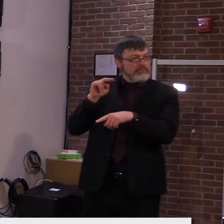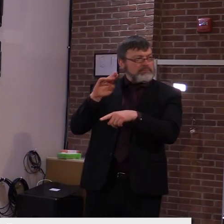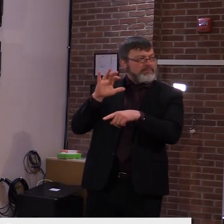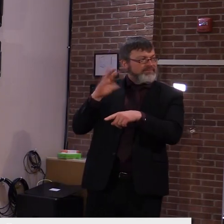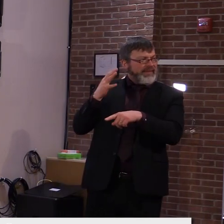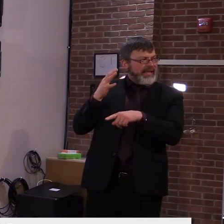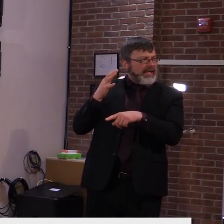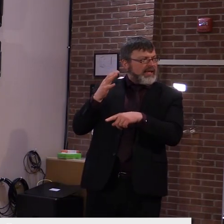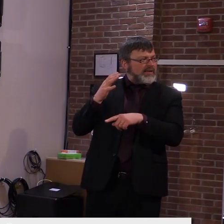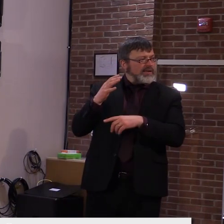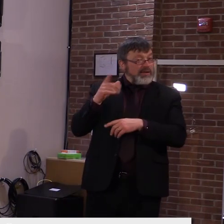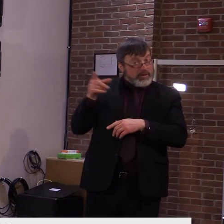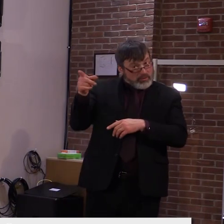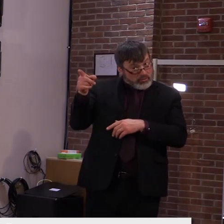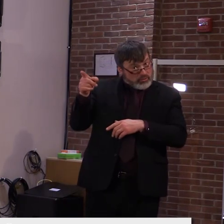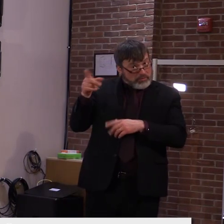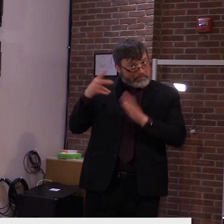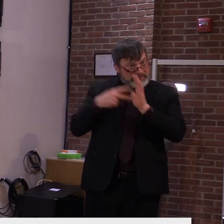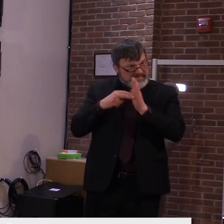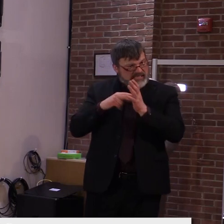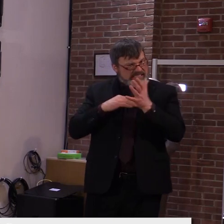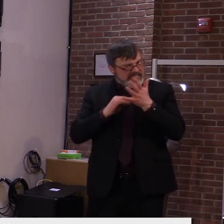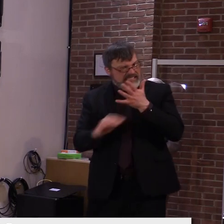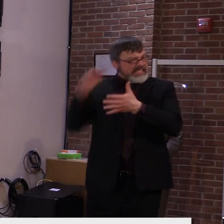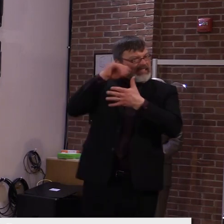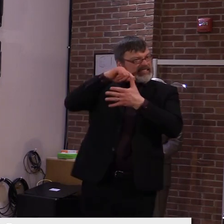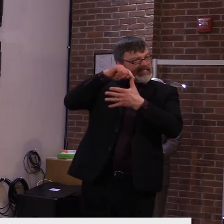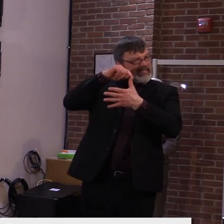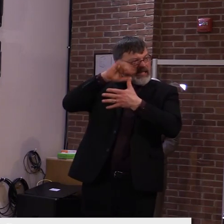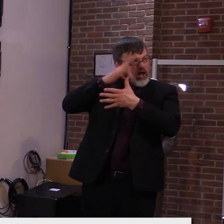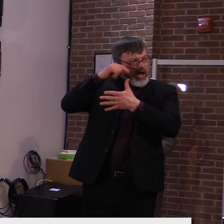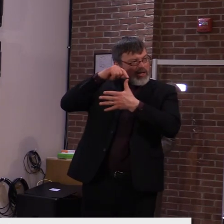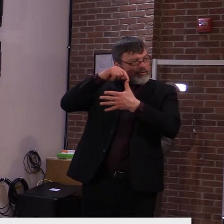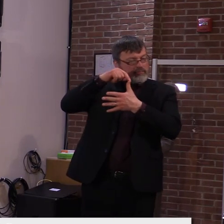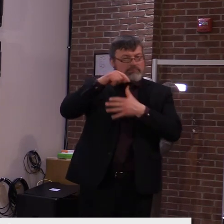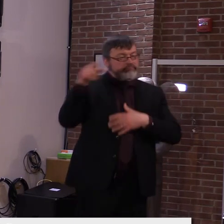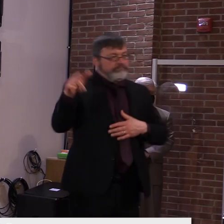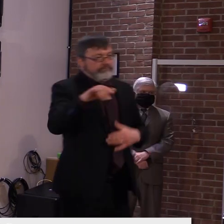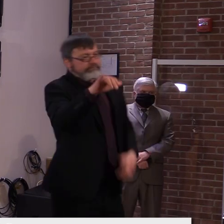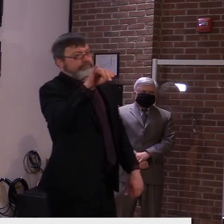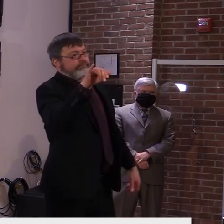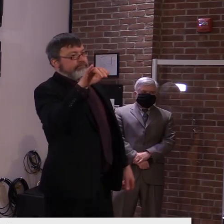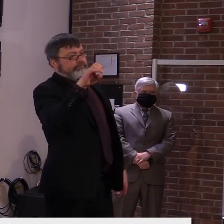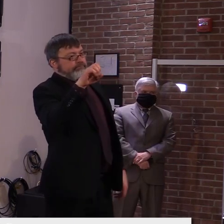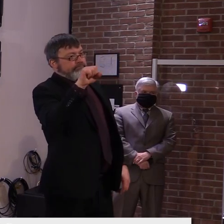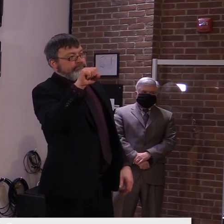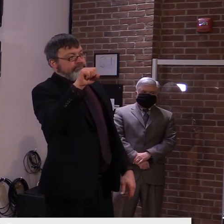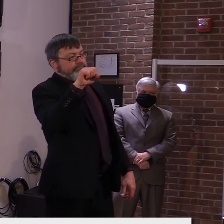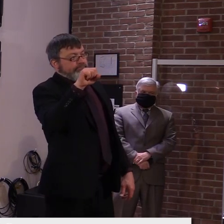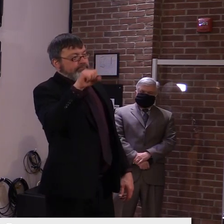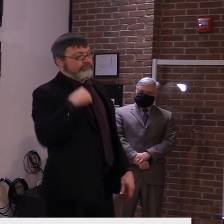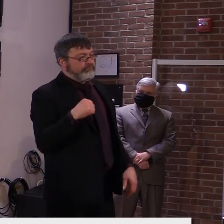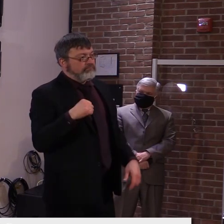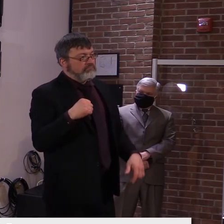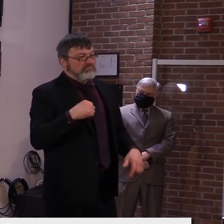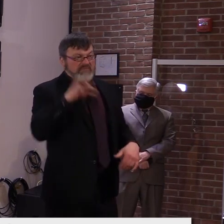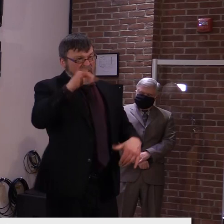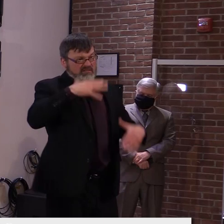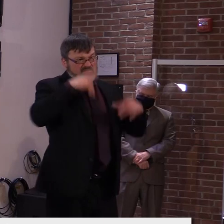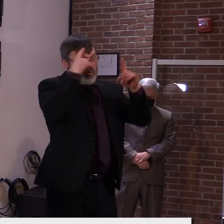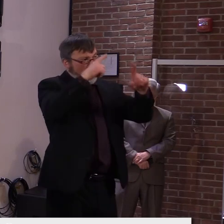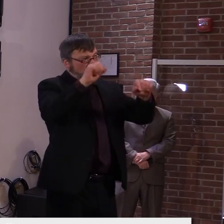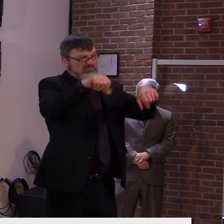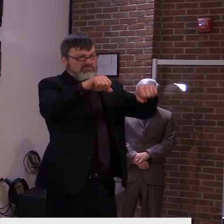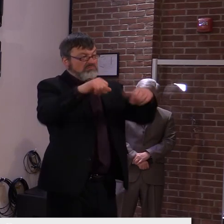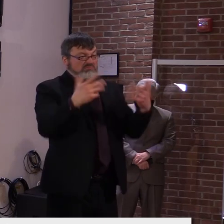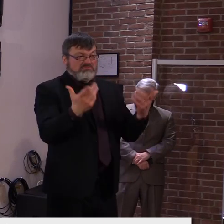put a spotlight on that. We knew it before, but we didn't have the resources to follow through. Yeah. It appears that we would have more